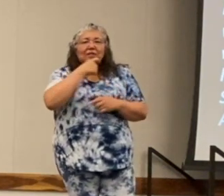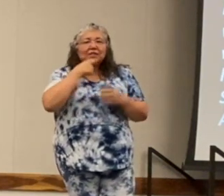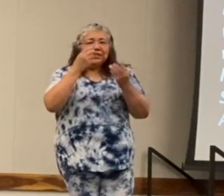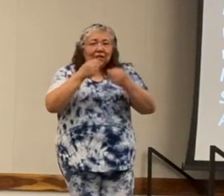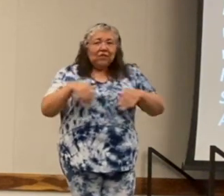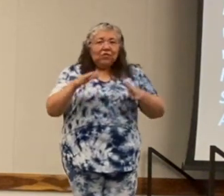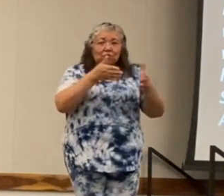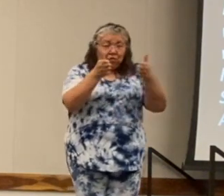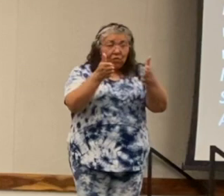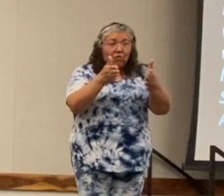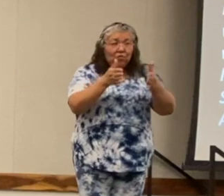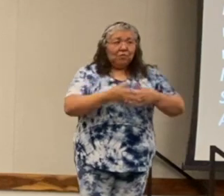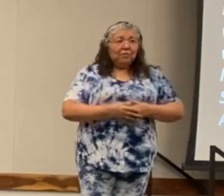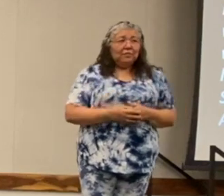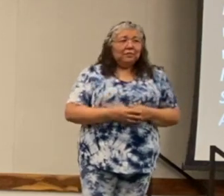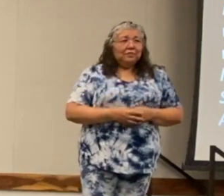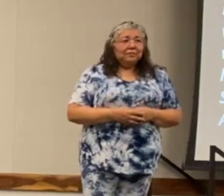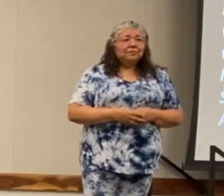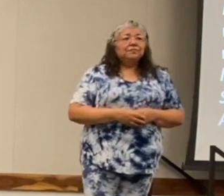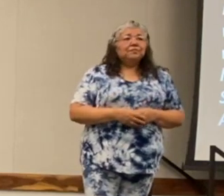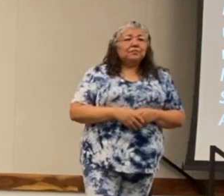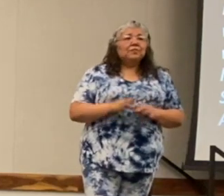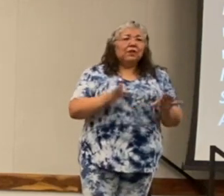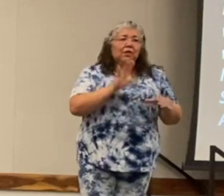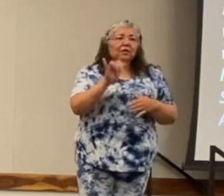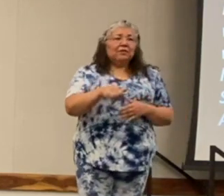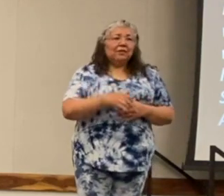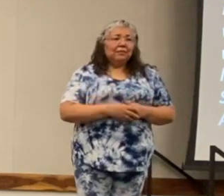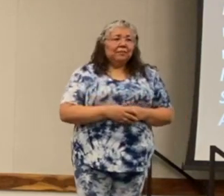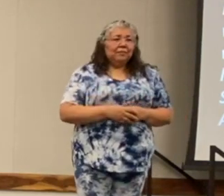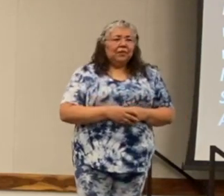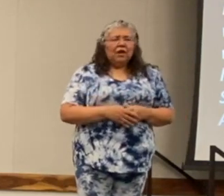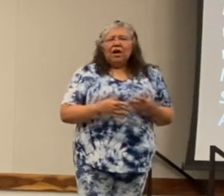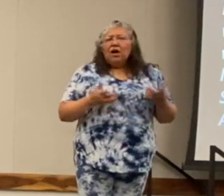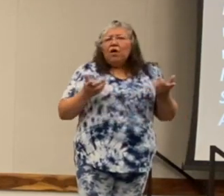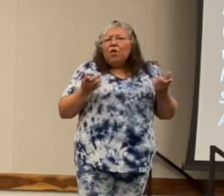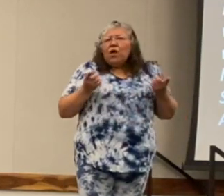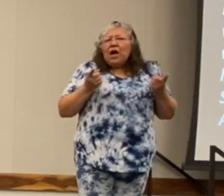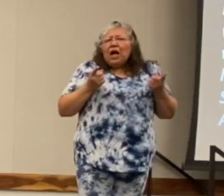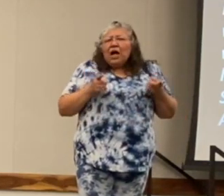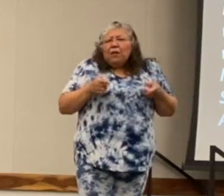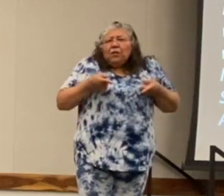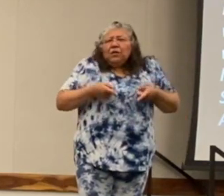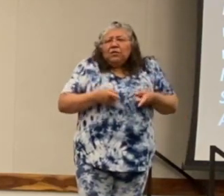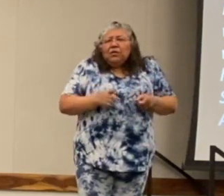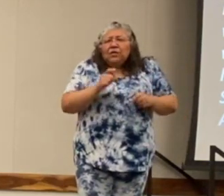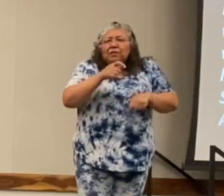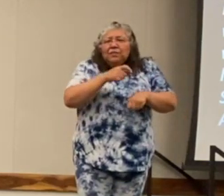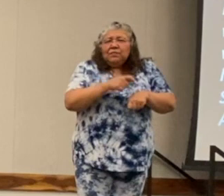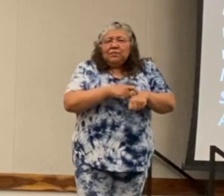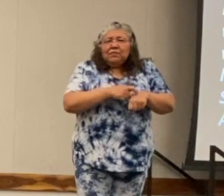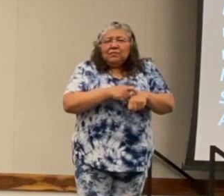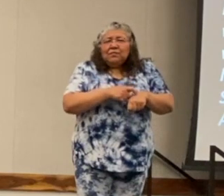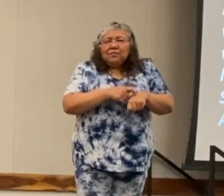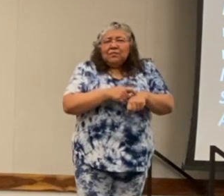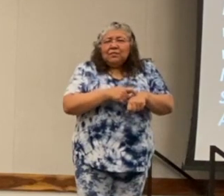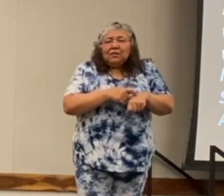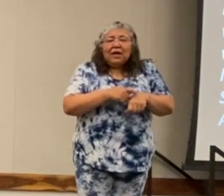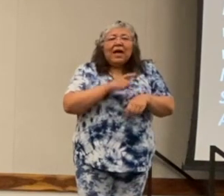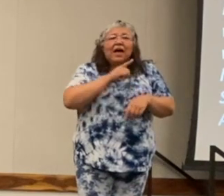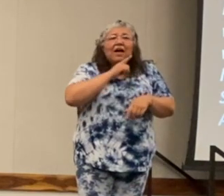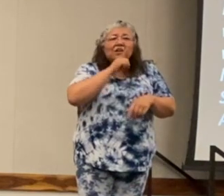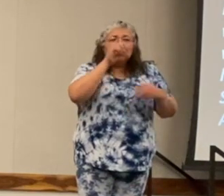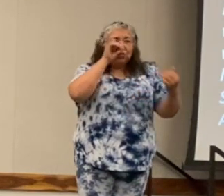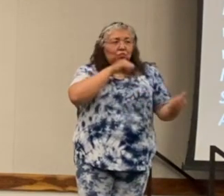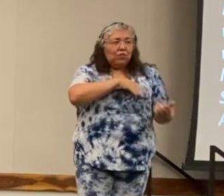road. So he does it. And what happens as he goes down this desert road? He actually runs